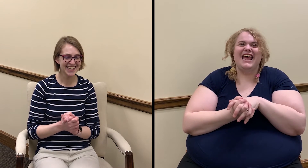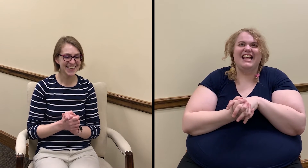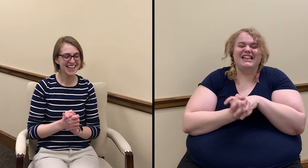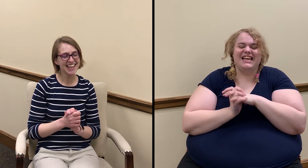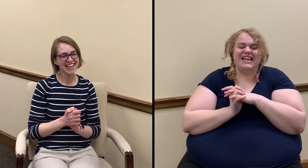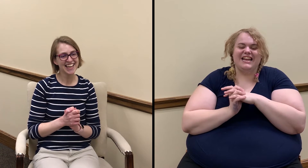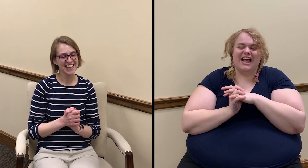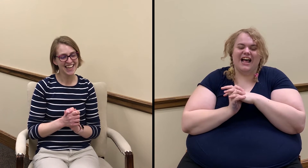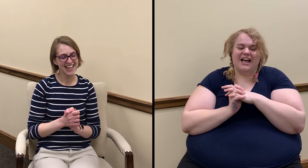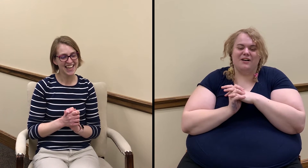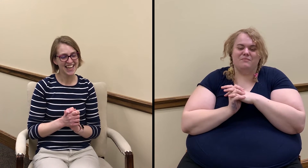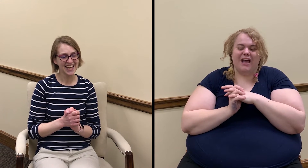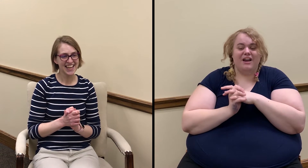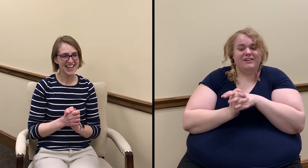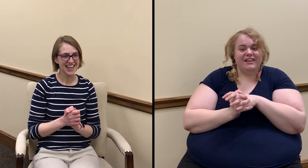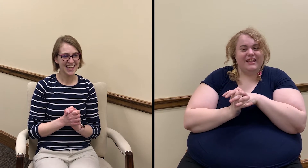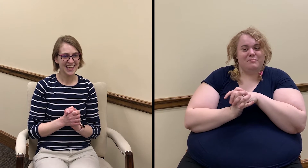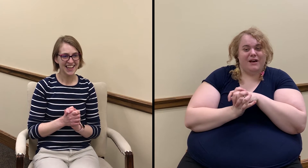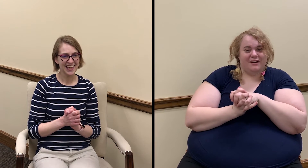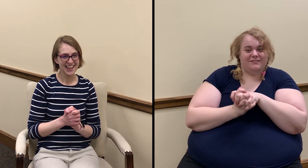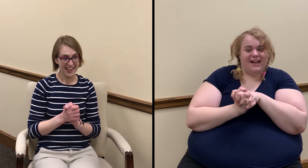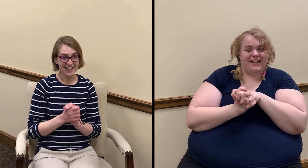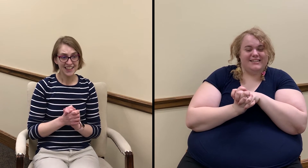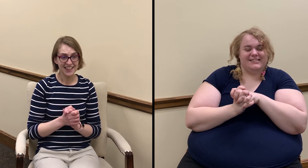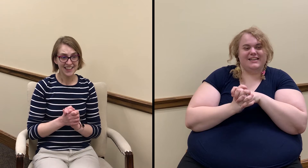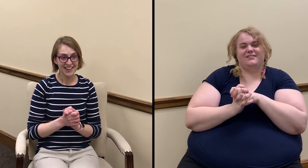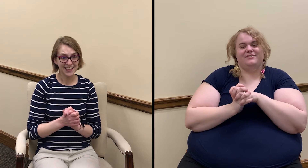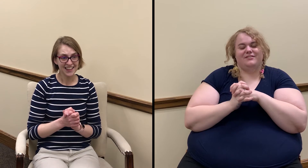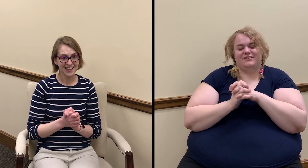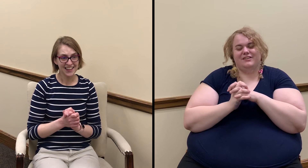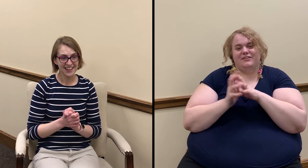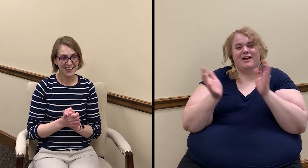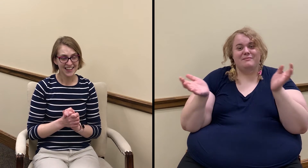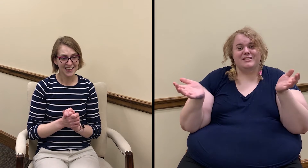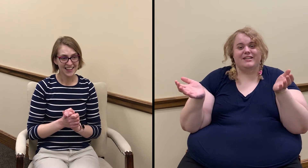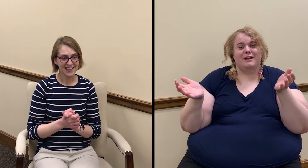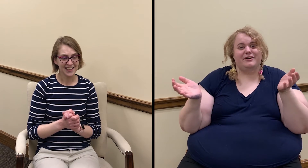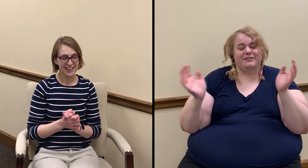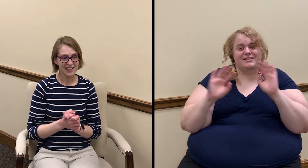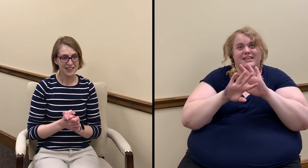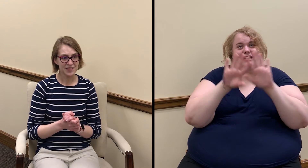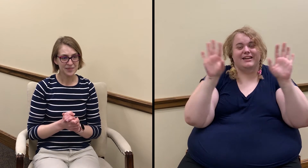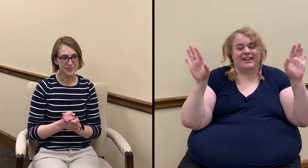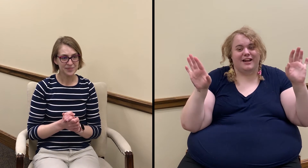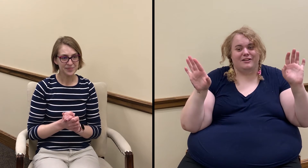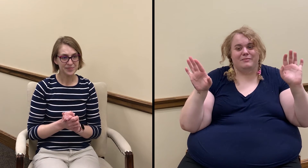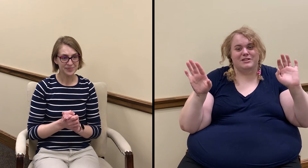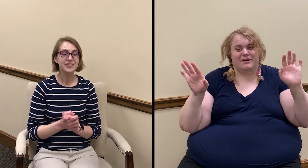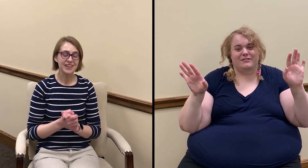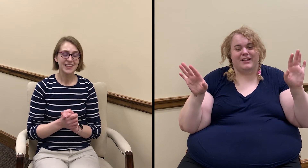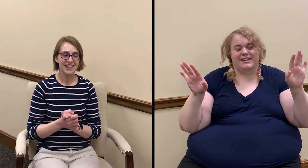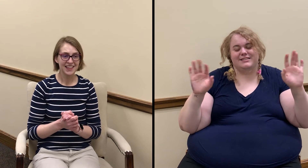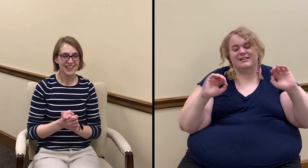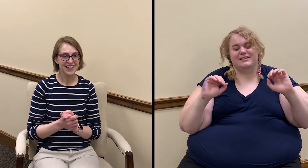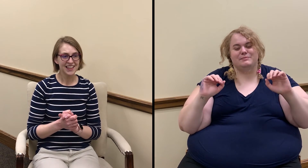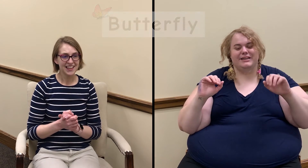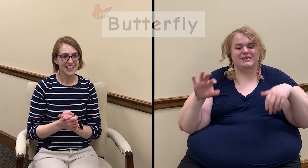And then I really like butterflies. Come into the library, you'll see that I cut out a bunch of butterflies in the spring